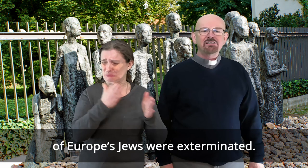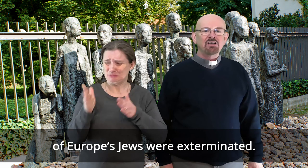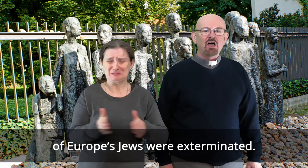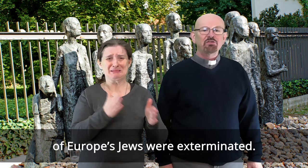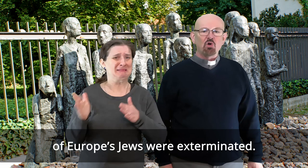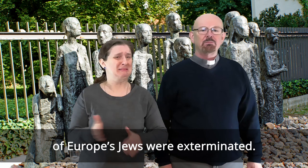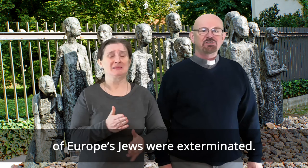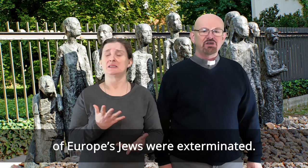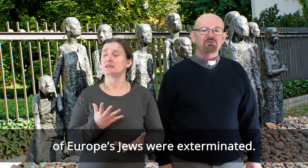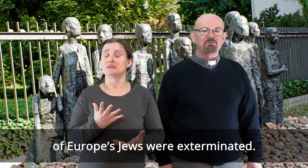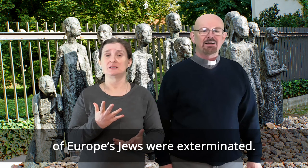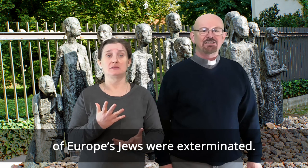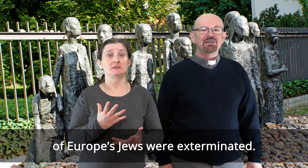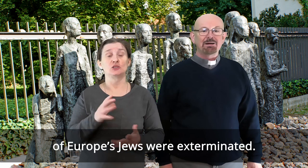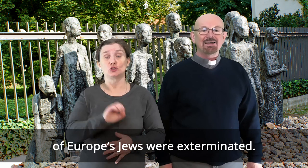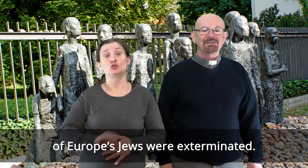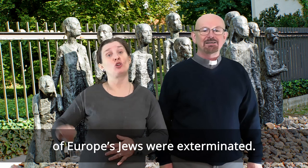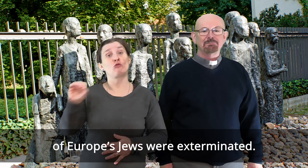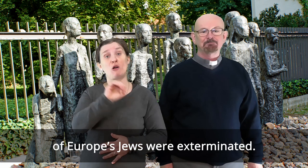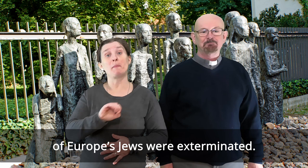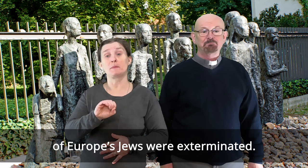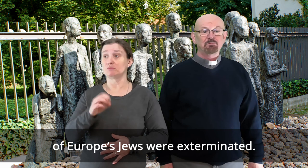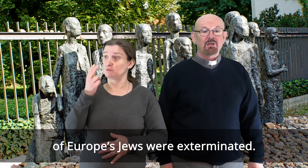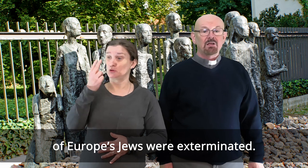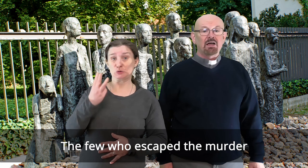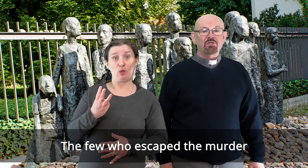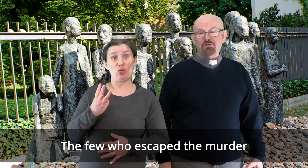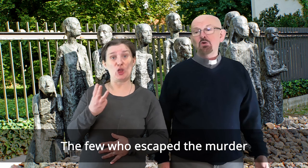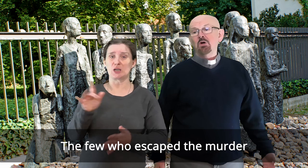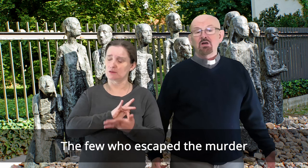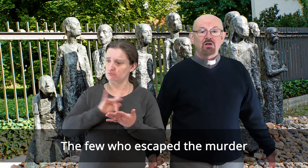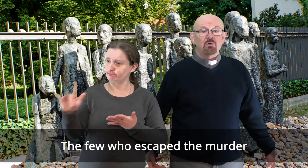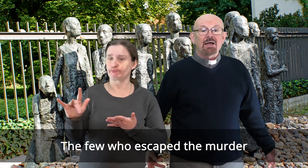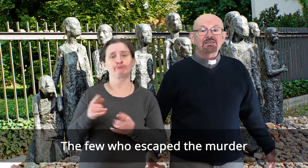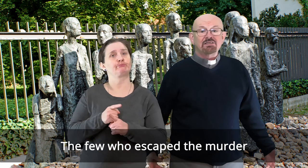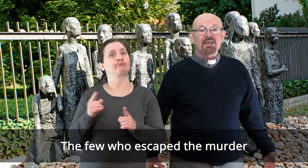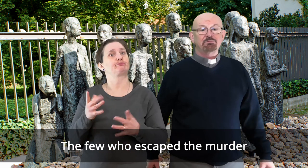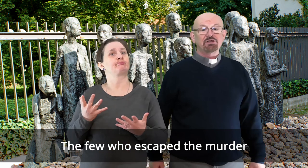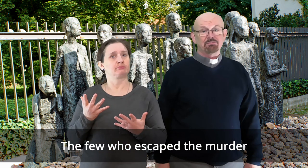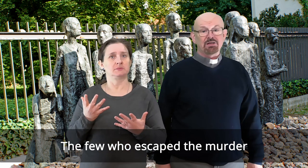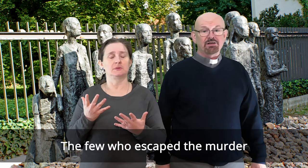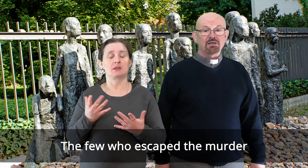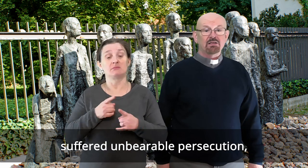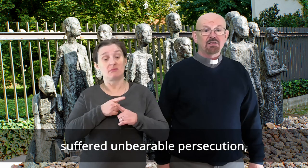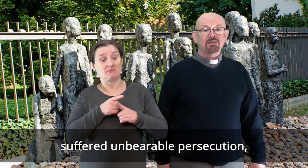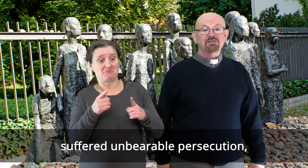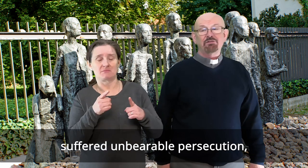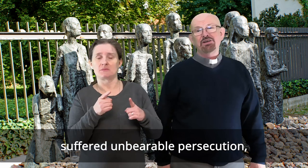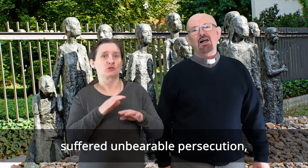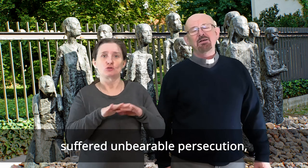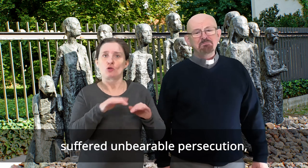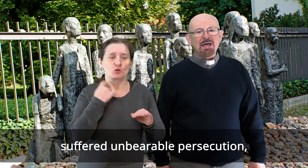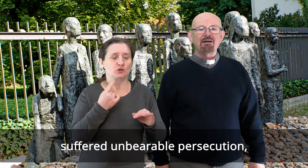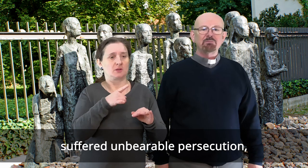Two-thirds of Europe's Jews were exterminated, and the few who escaped the murder